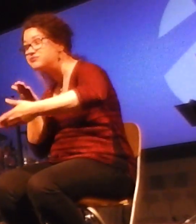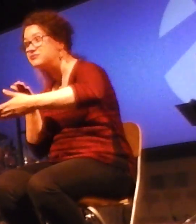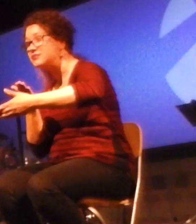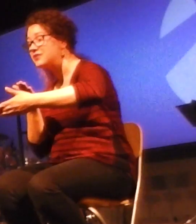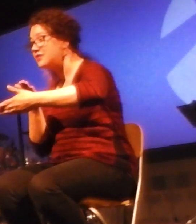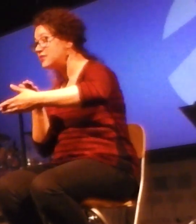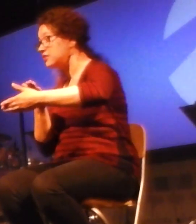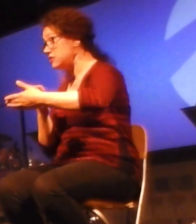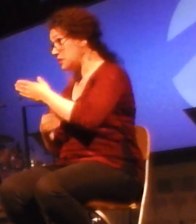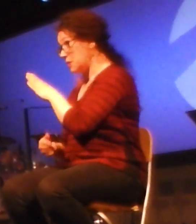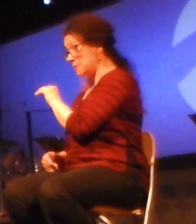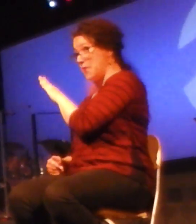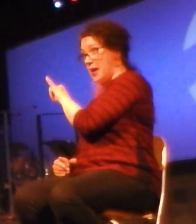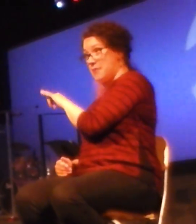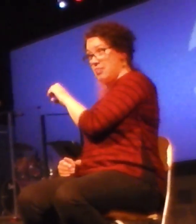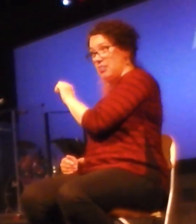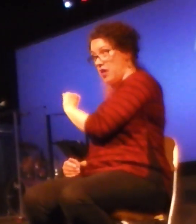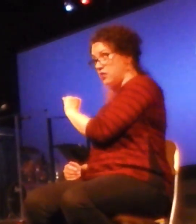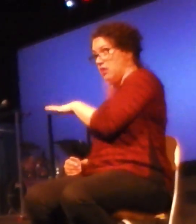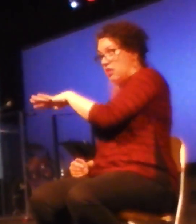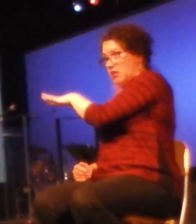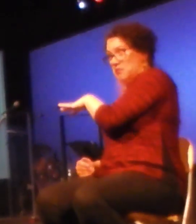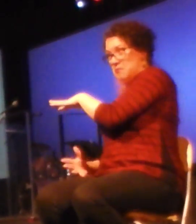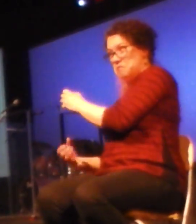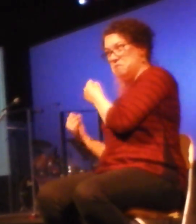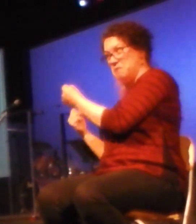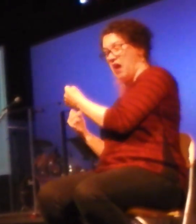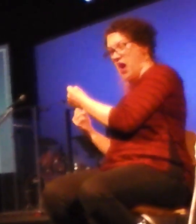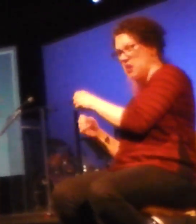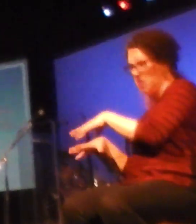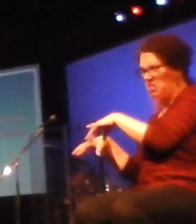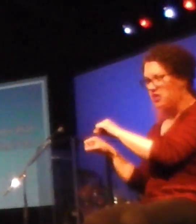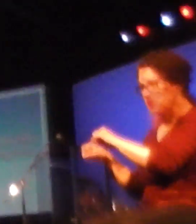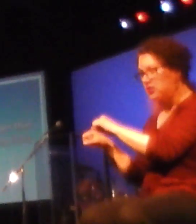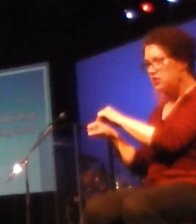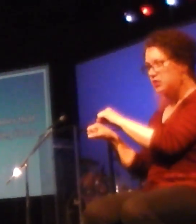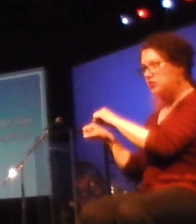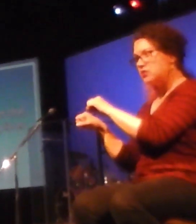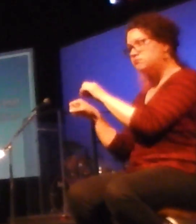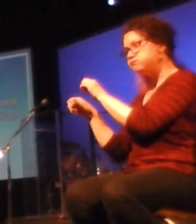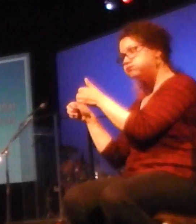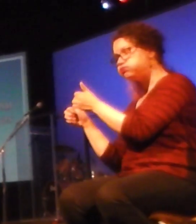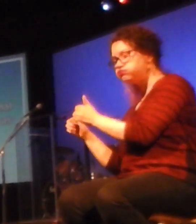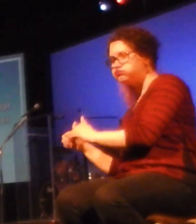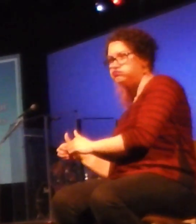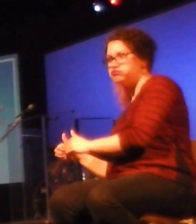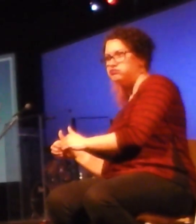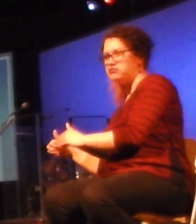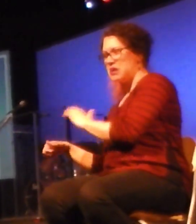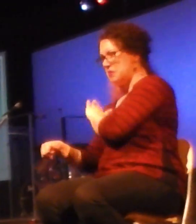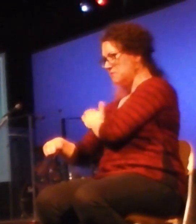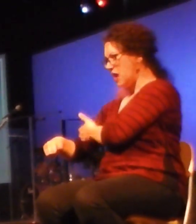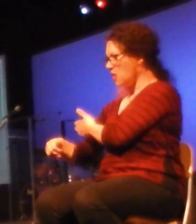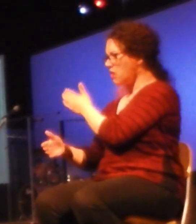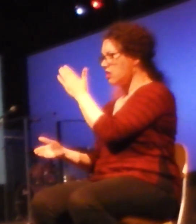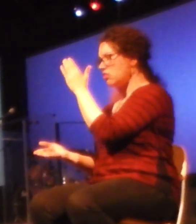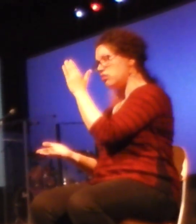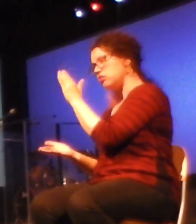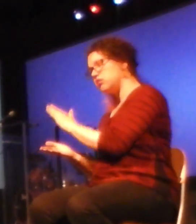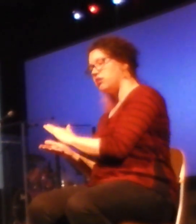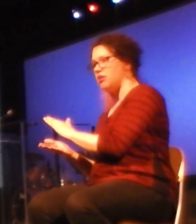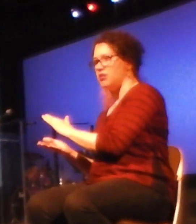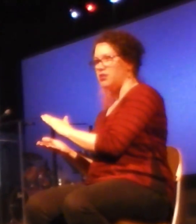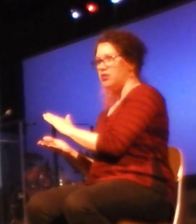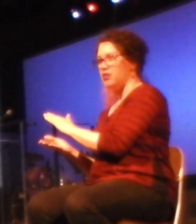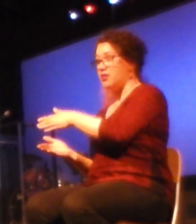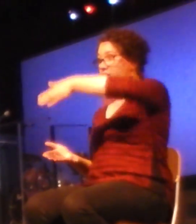the Babylonians had over the Israelites tends to shrink. That power tends to decrease,